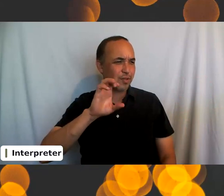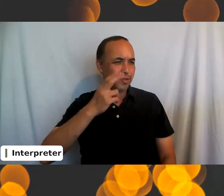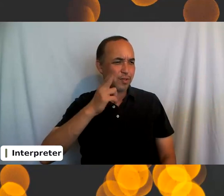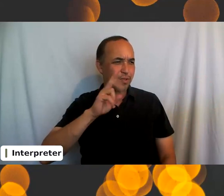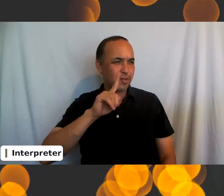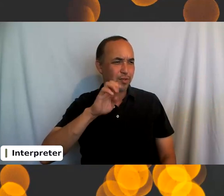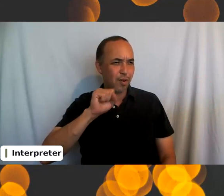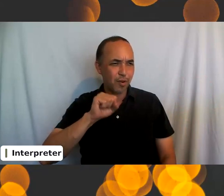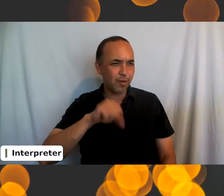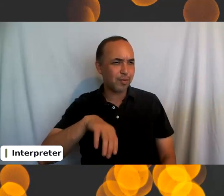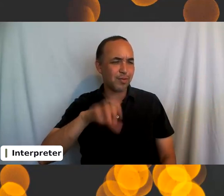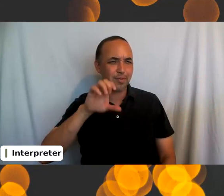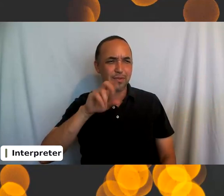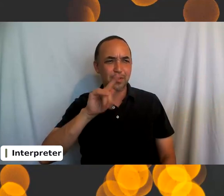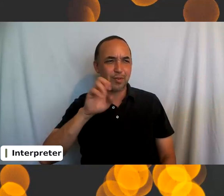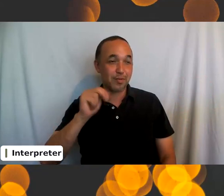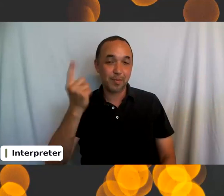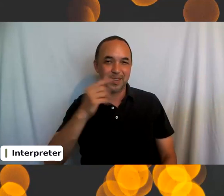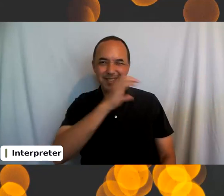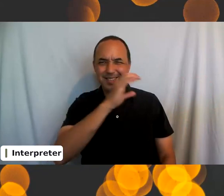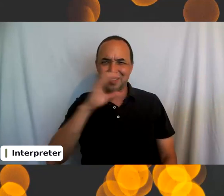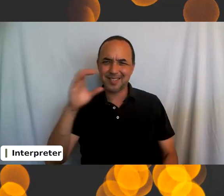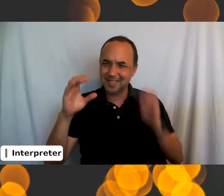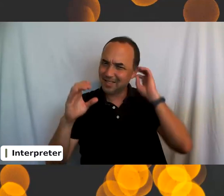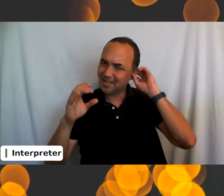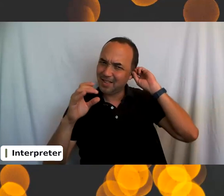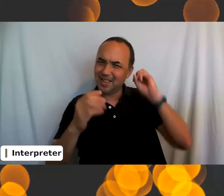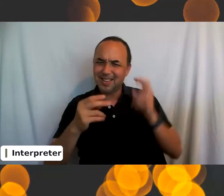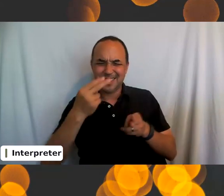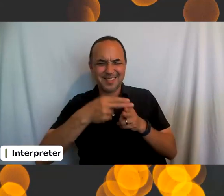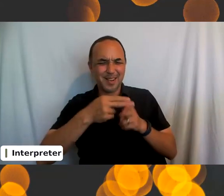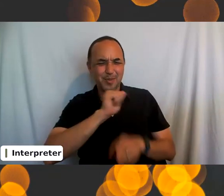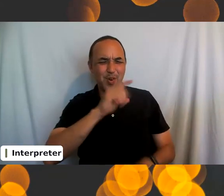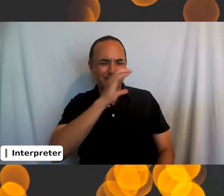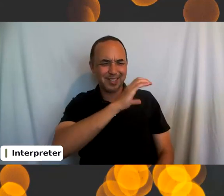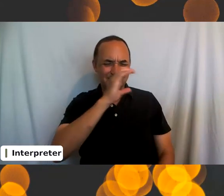the guy's name was all C's. And he's like, I don't know this guy's name. It's like all C's.